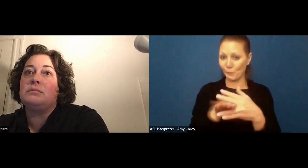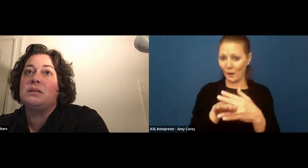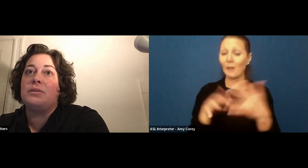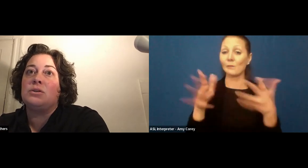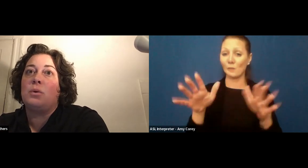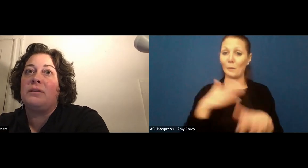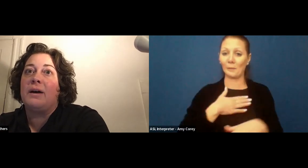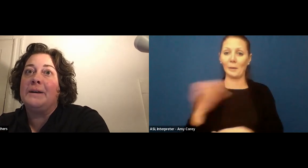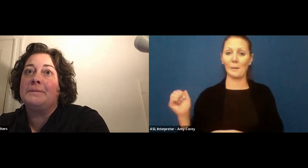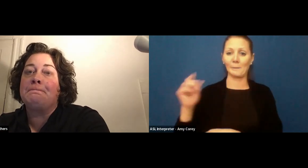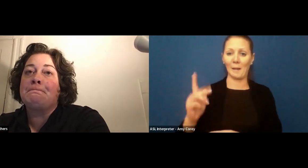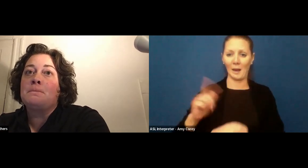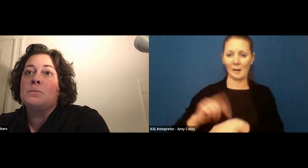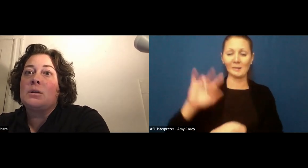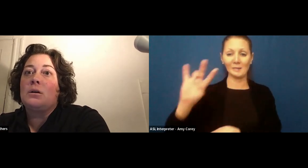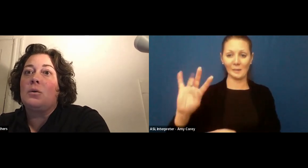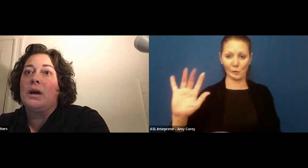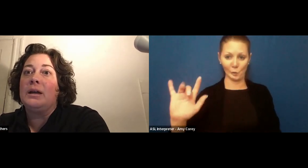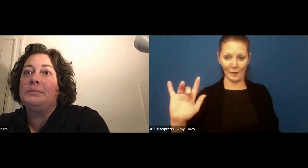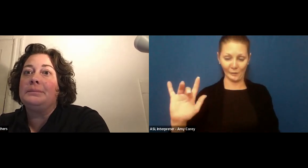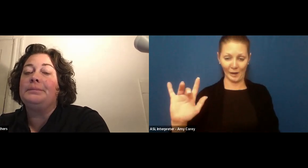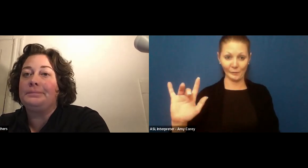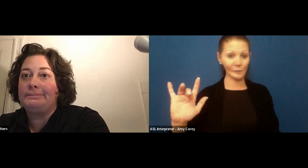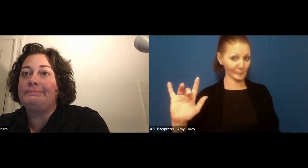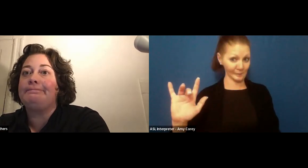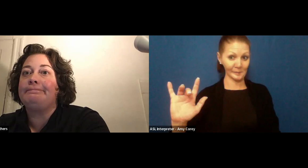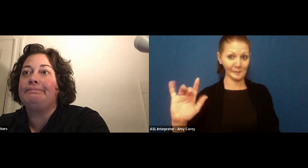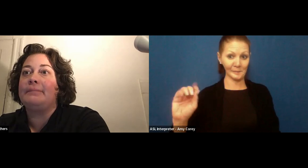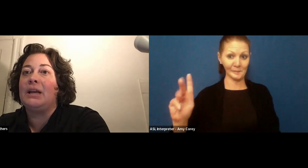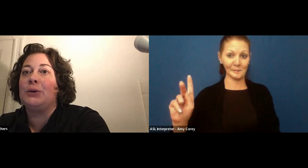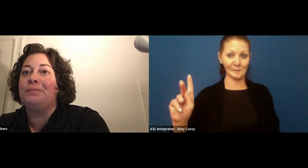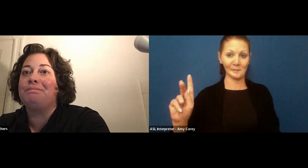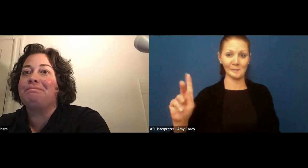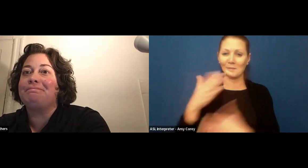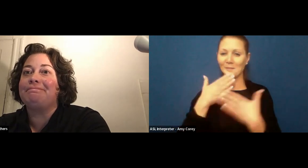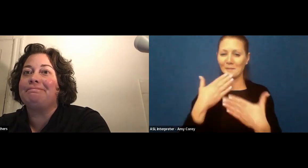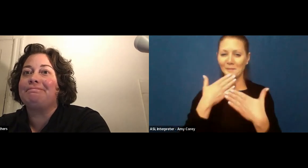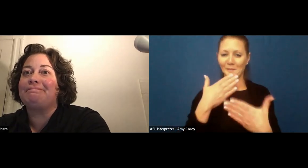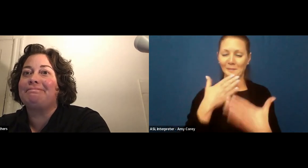at 7:25. Okay. Thank you.